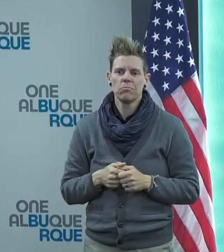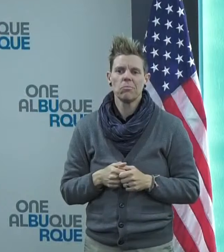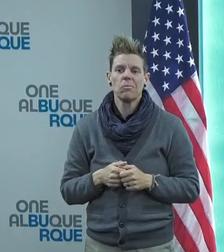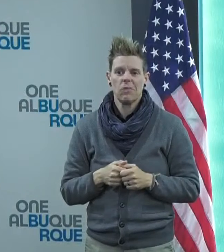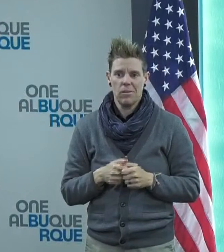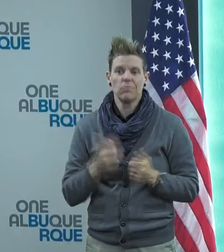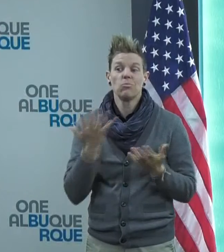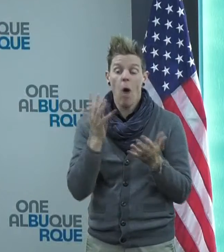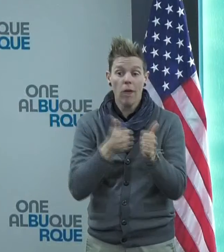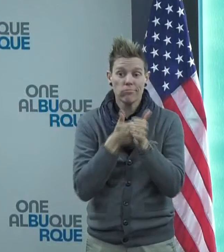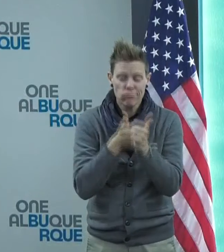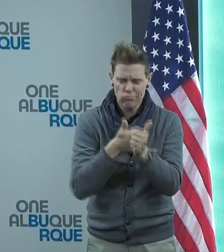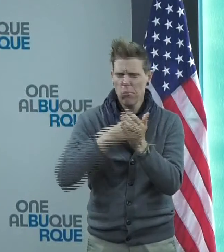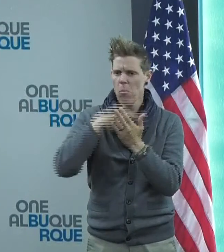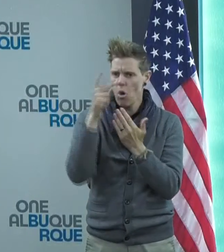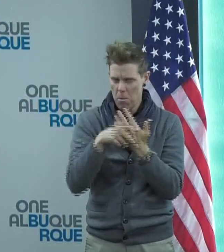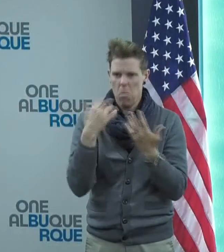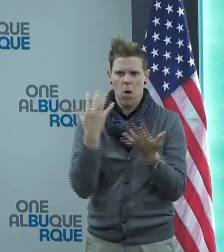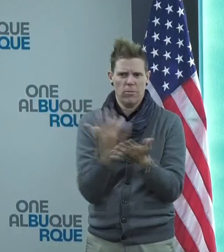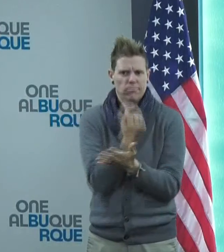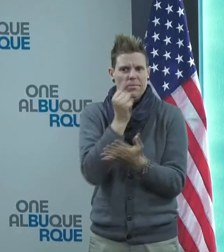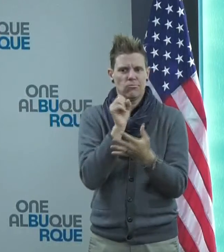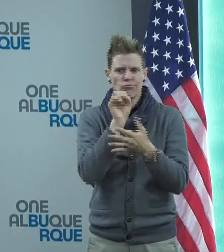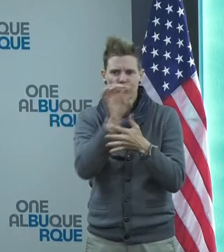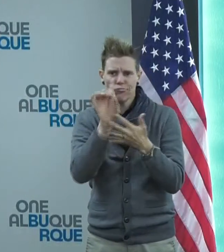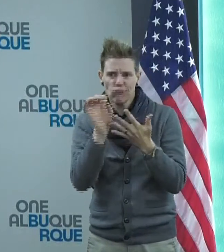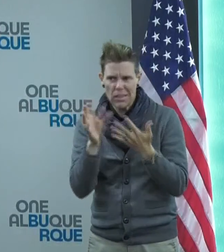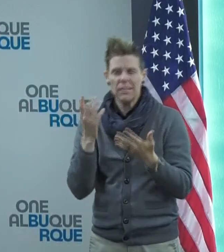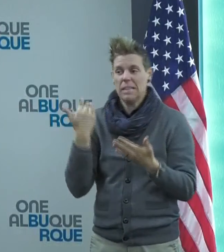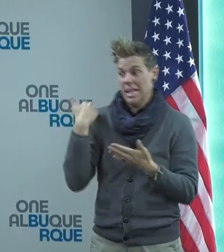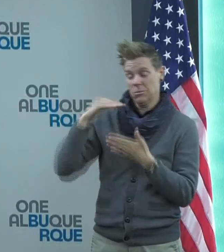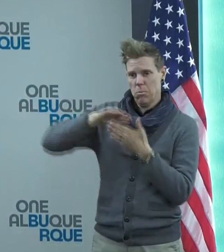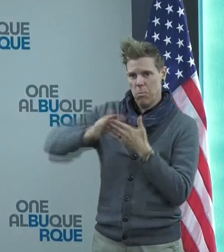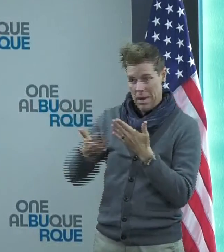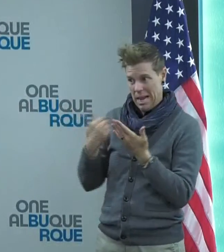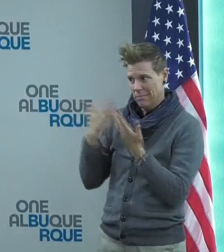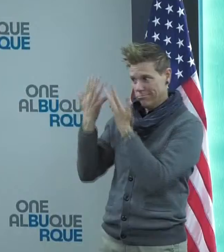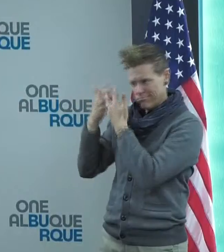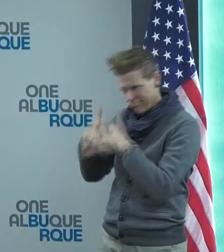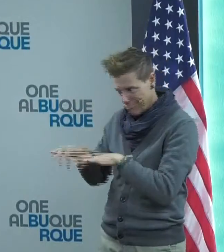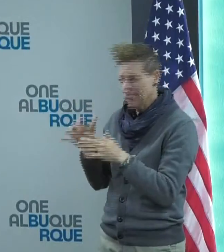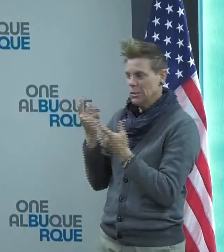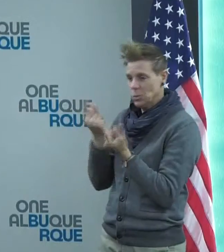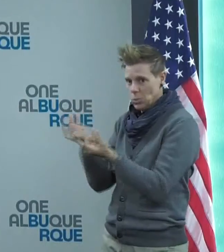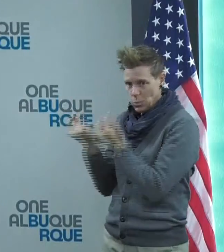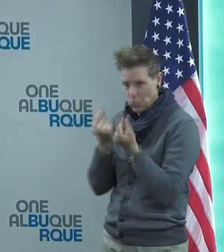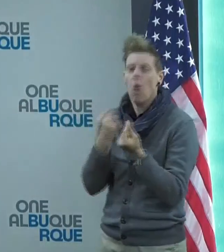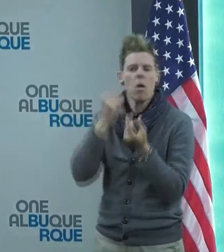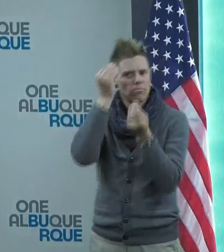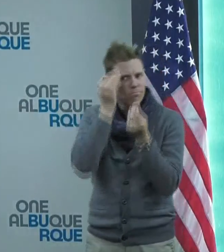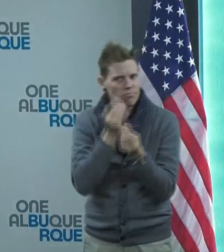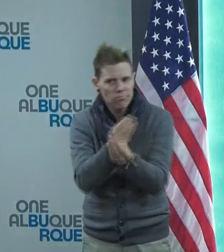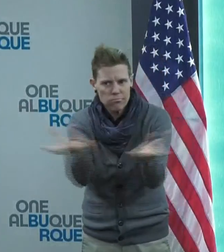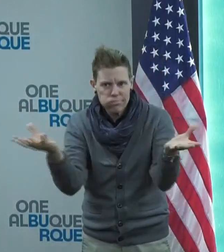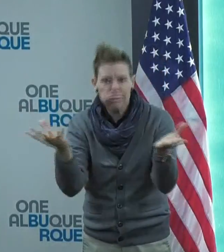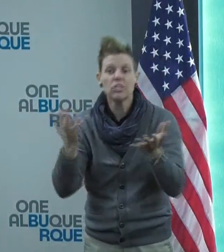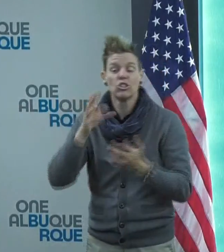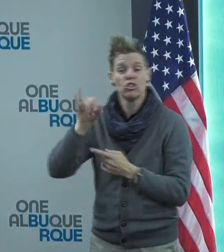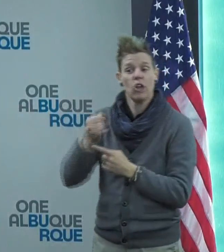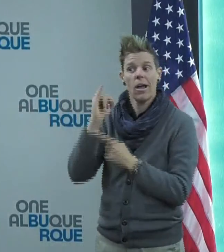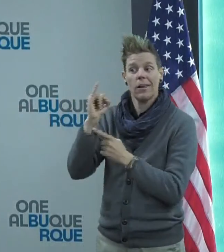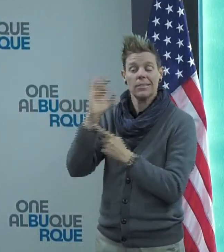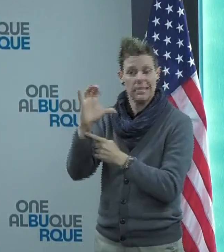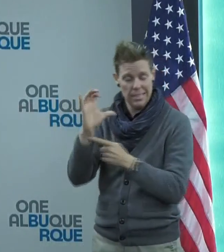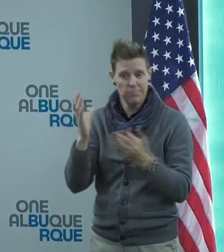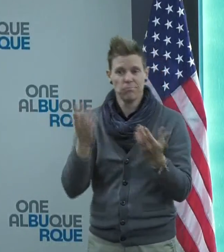program that we worked on last weekend. But first, a few updates from our Joint Information Center. One thing is